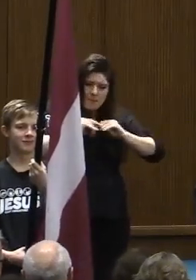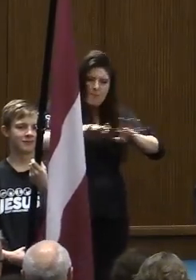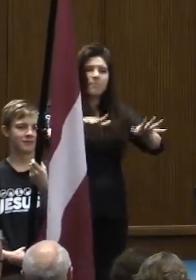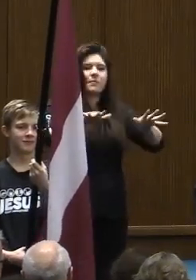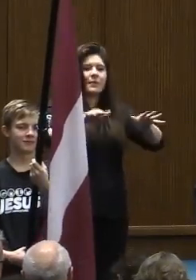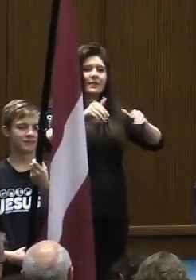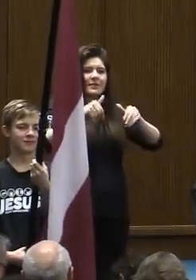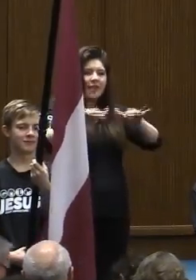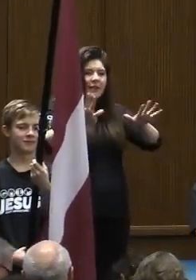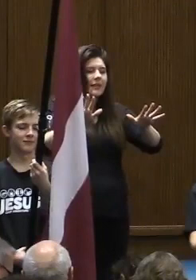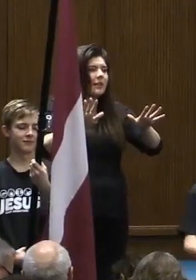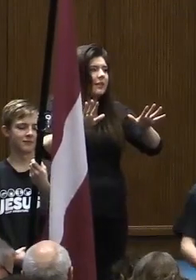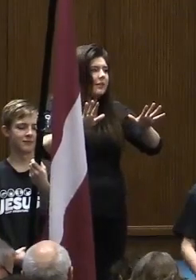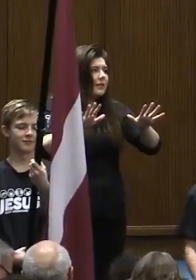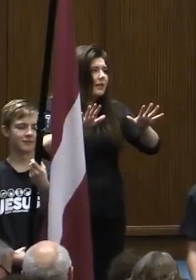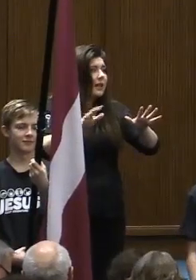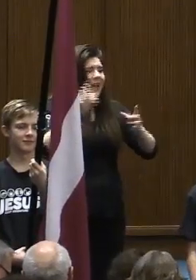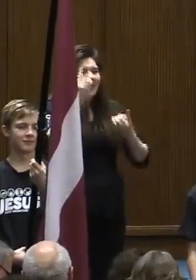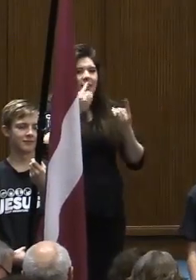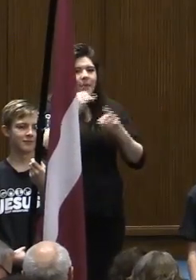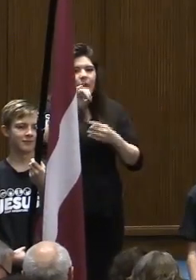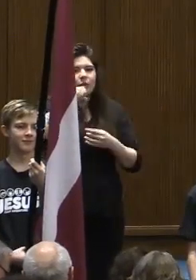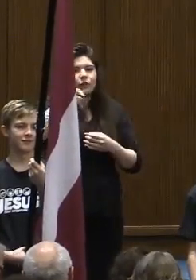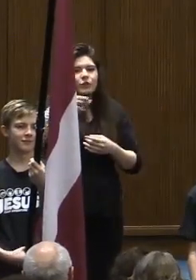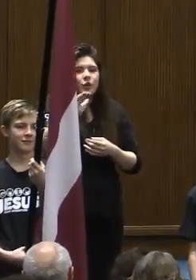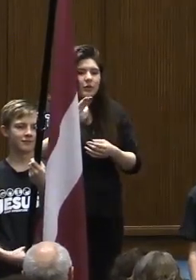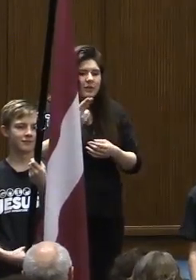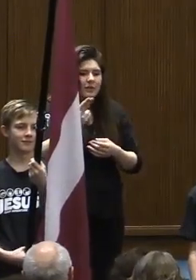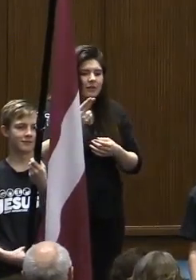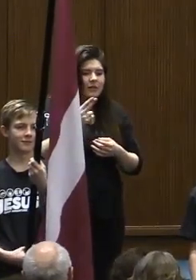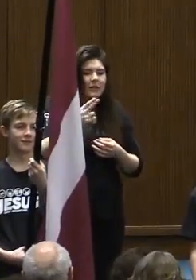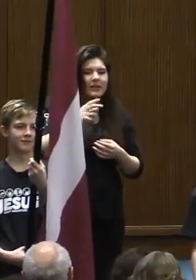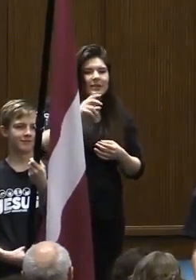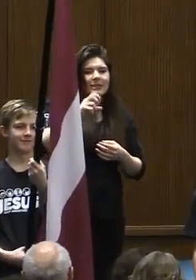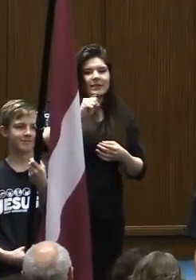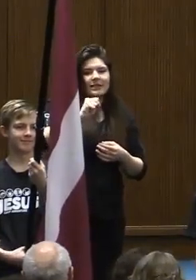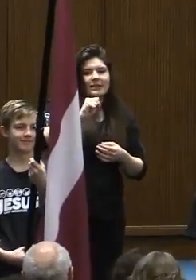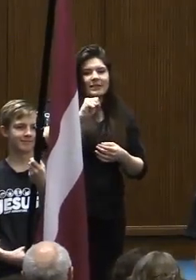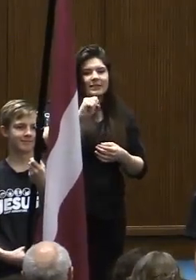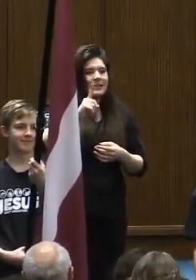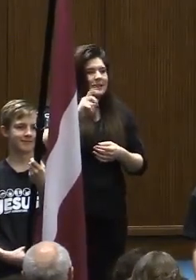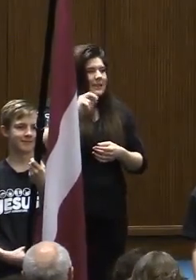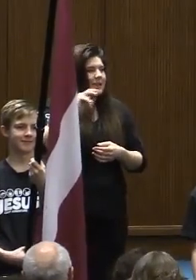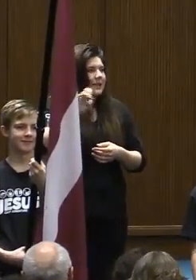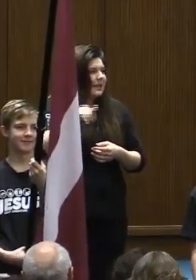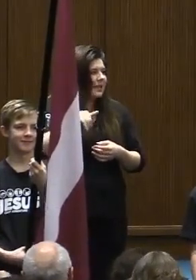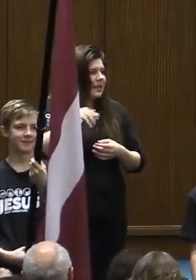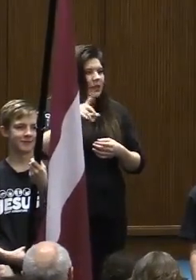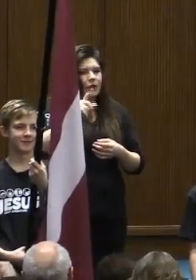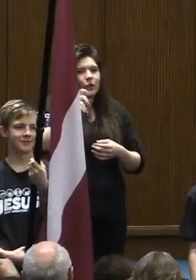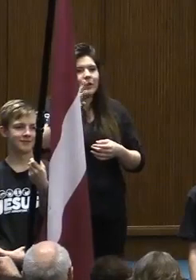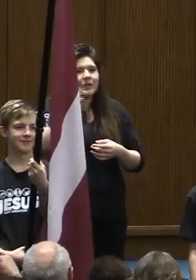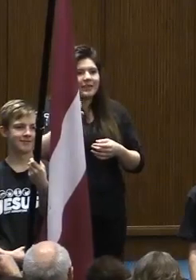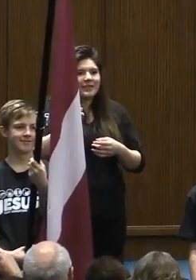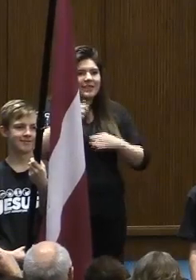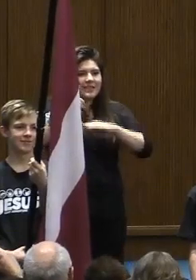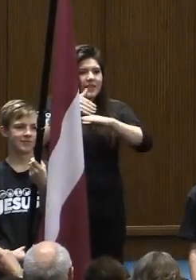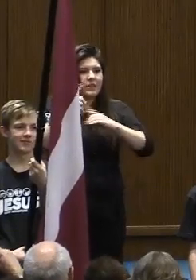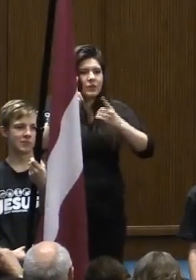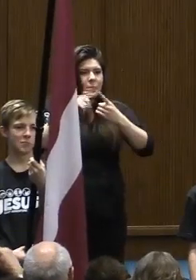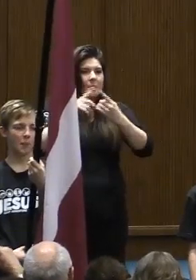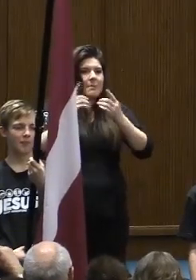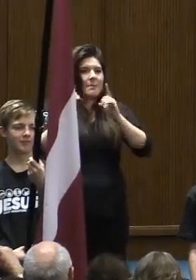think about Joseph McKinney sending Lucas McKinney on an airplane to meet with us in Mexico